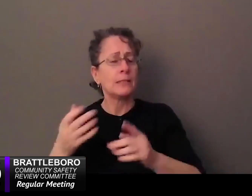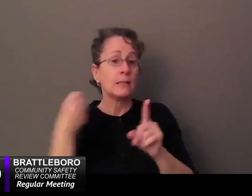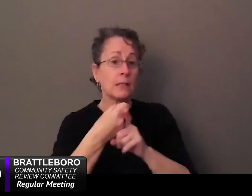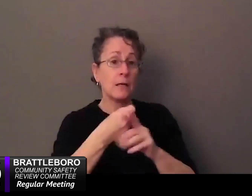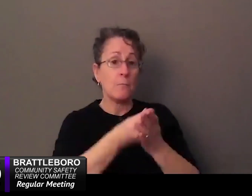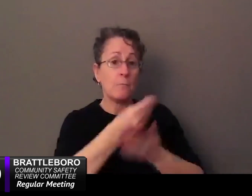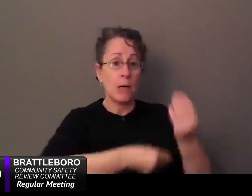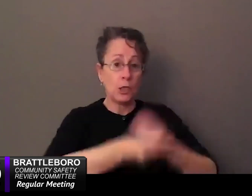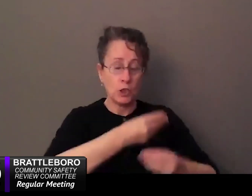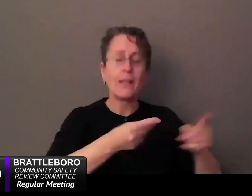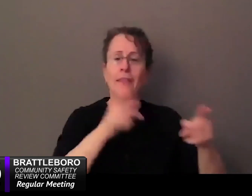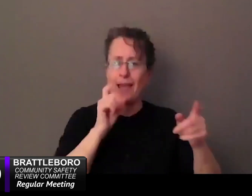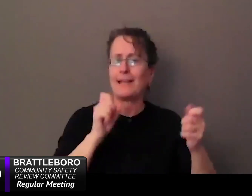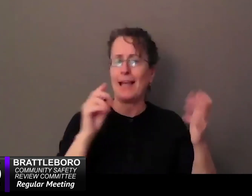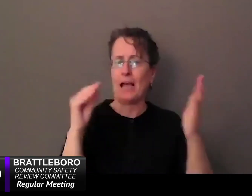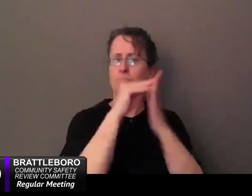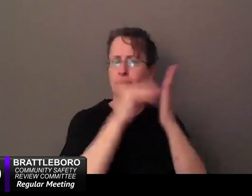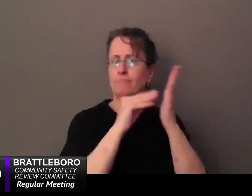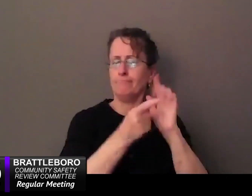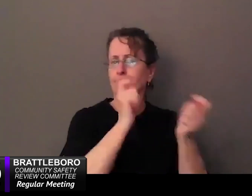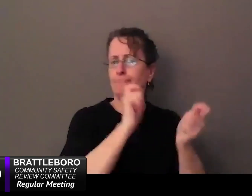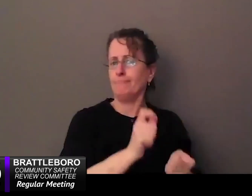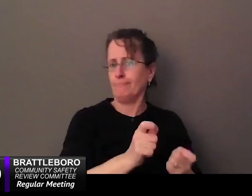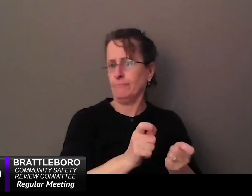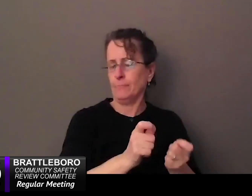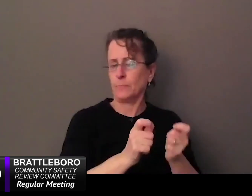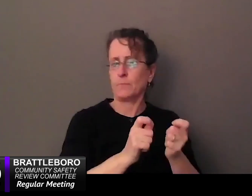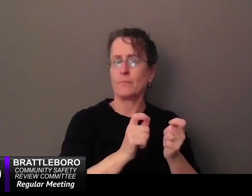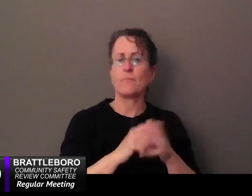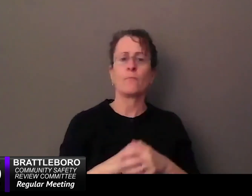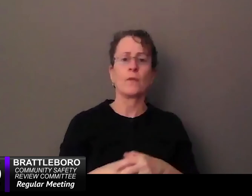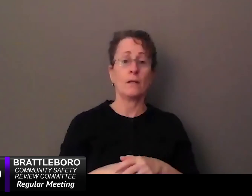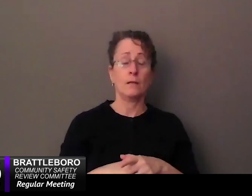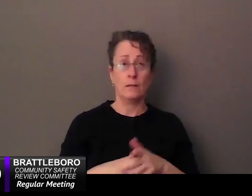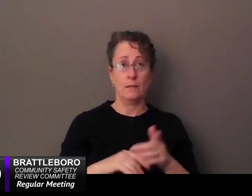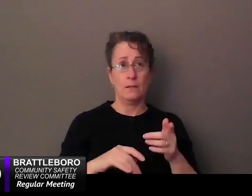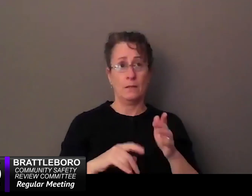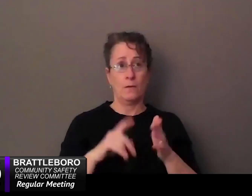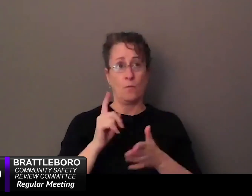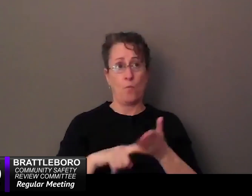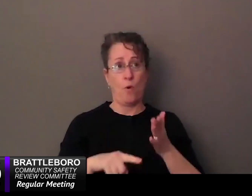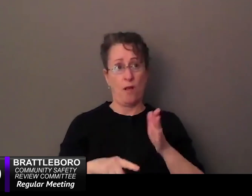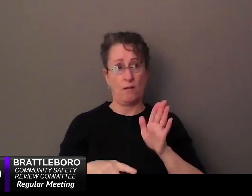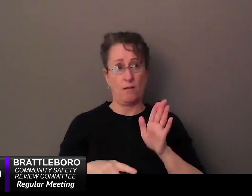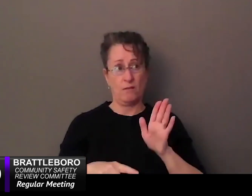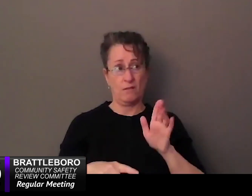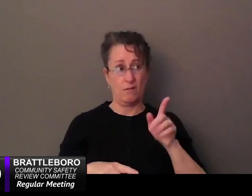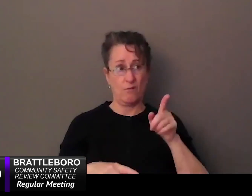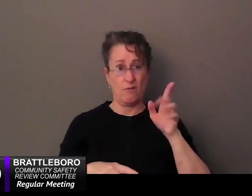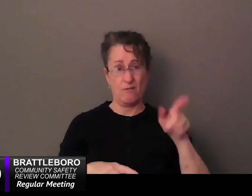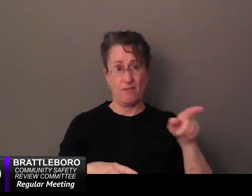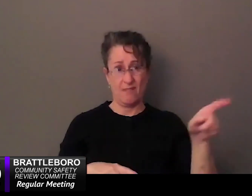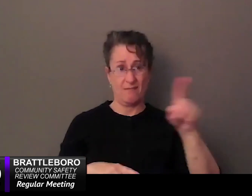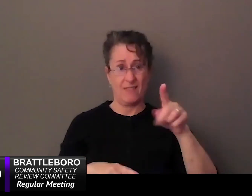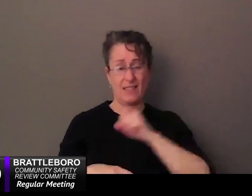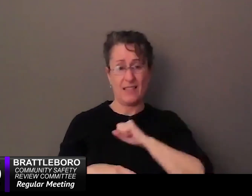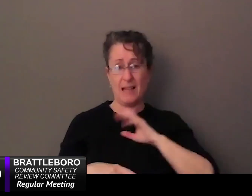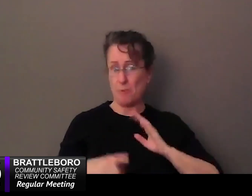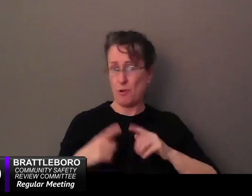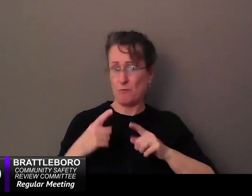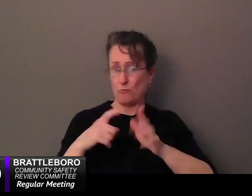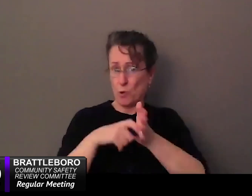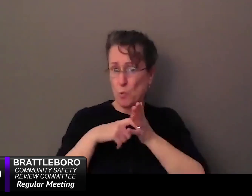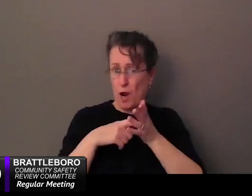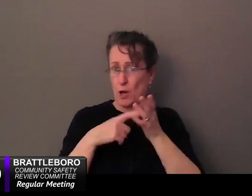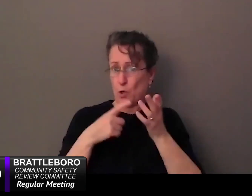what is their imperative, right? Like they will be receiving a report with recommendations from